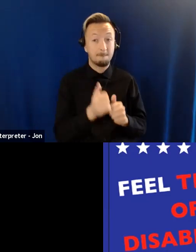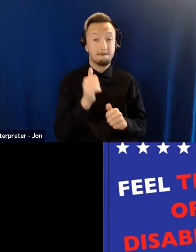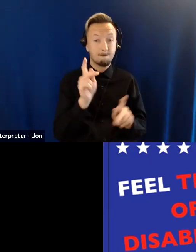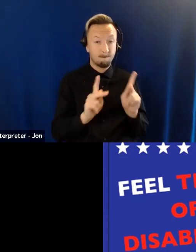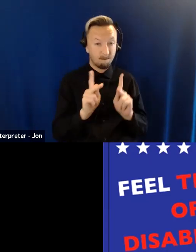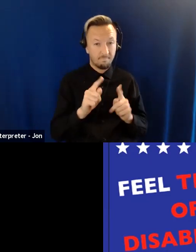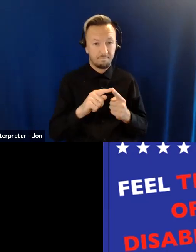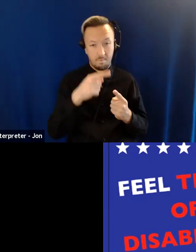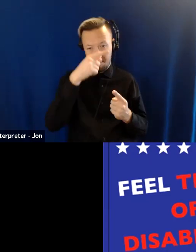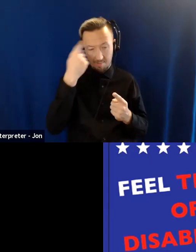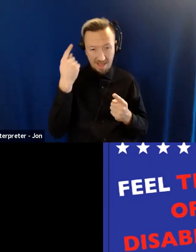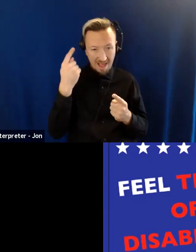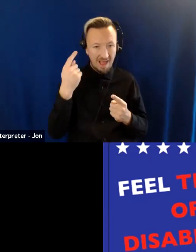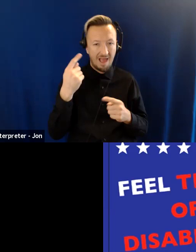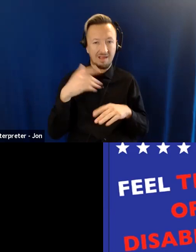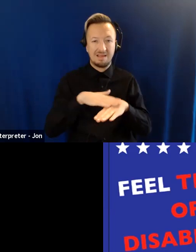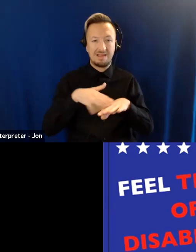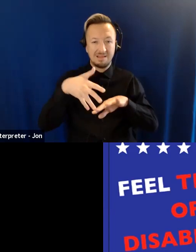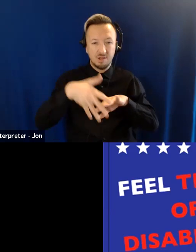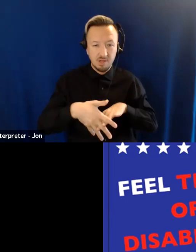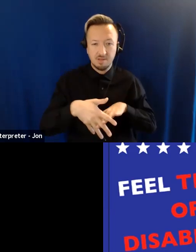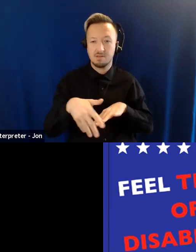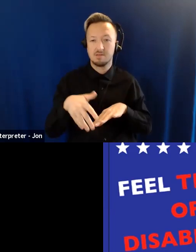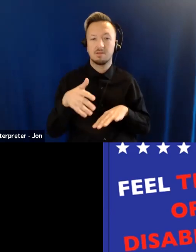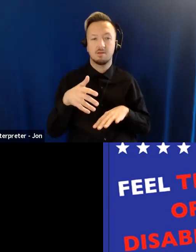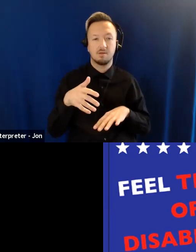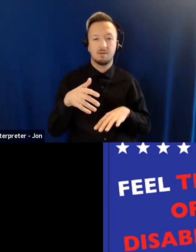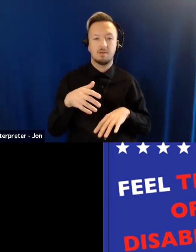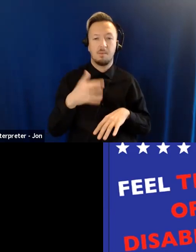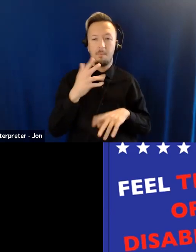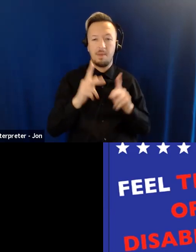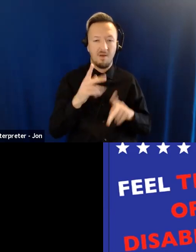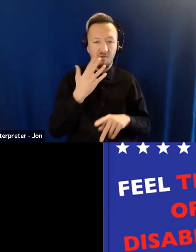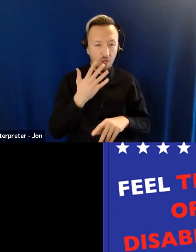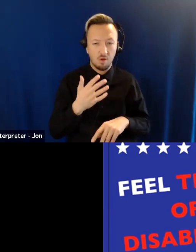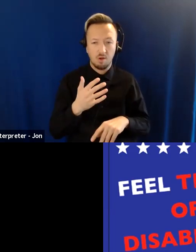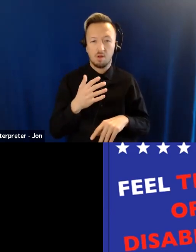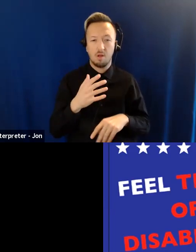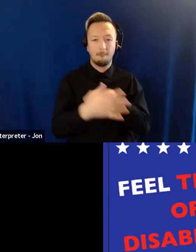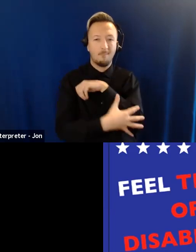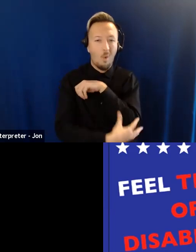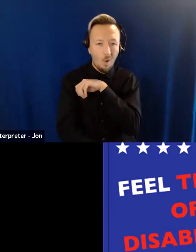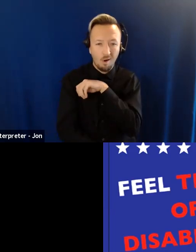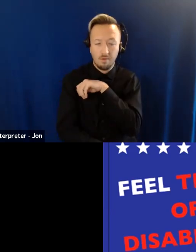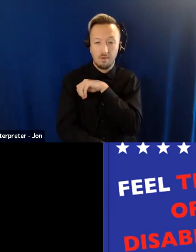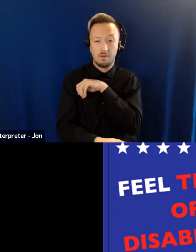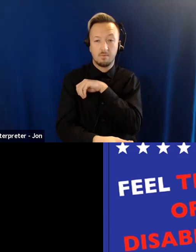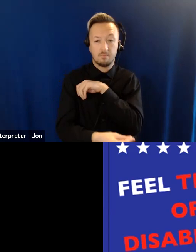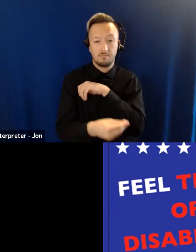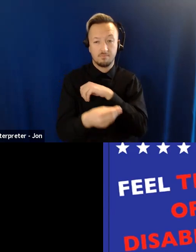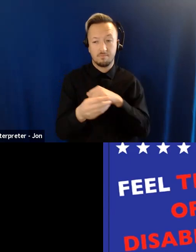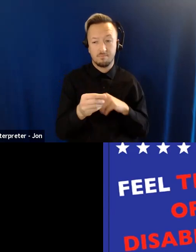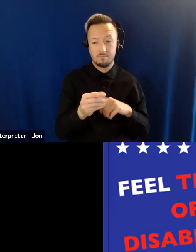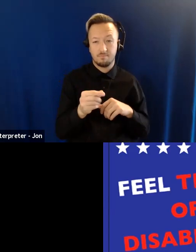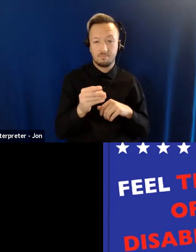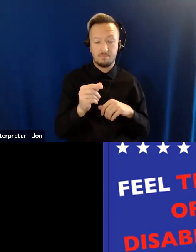Black and Indigenous, people of color, poor, people who have